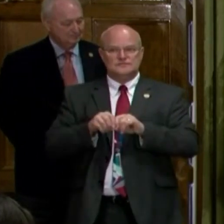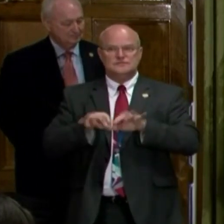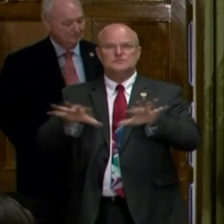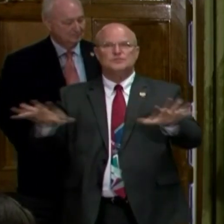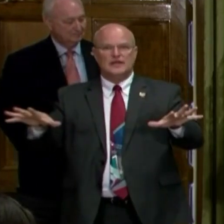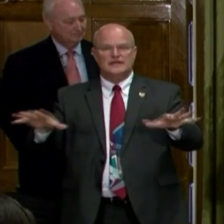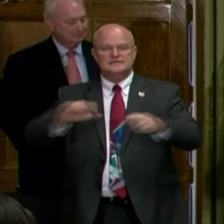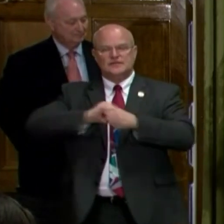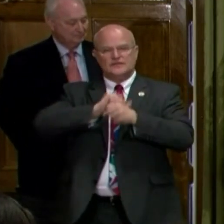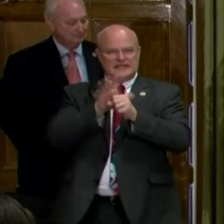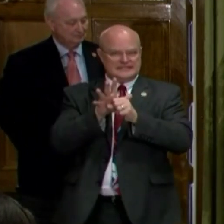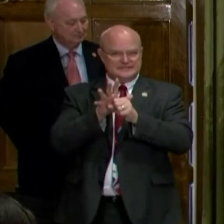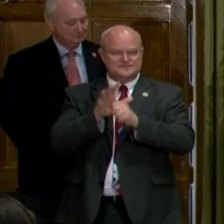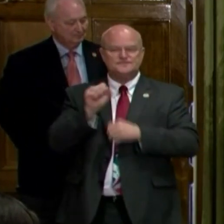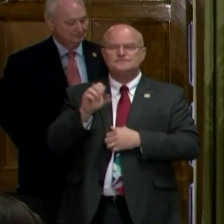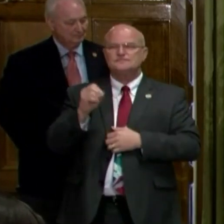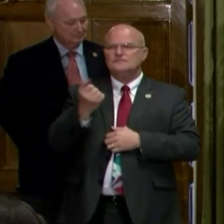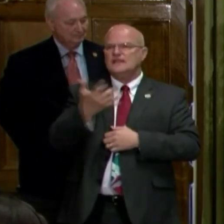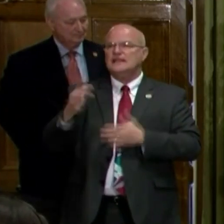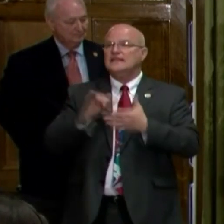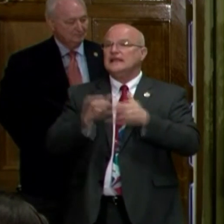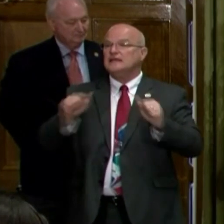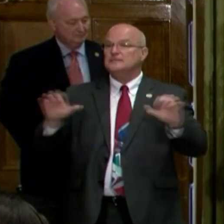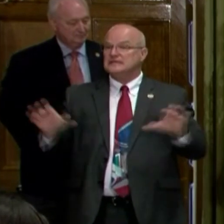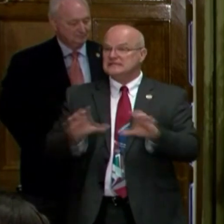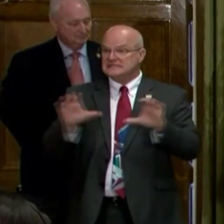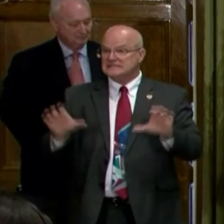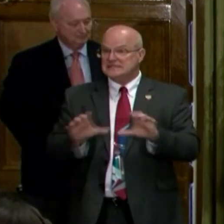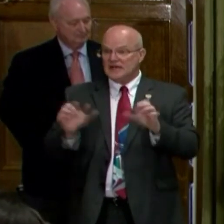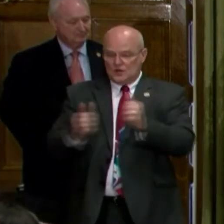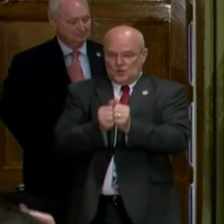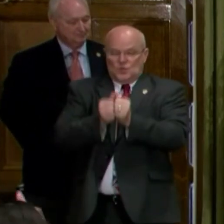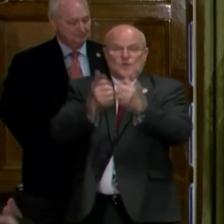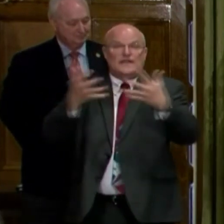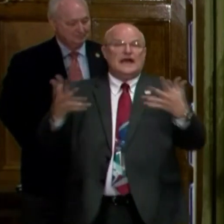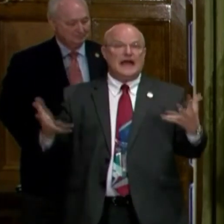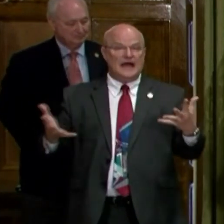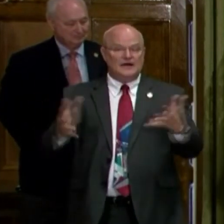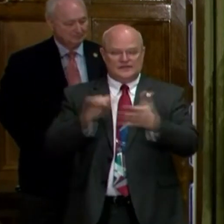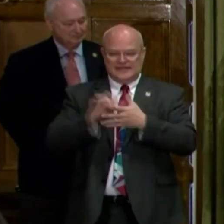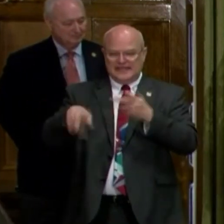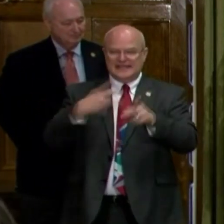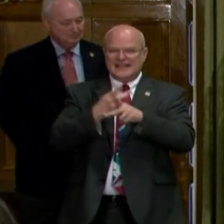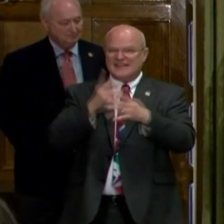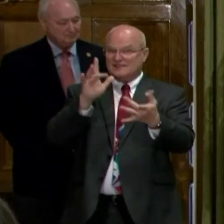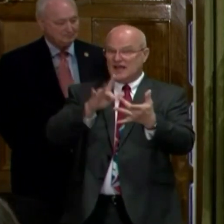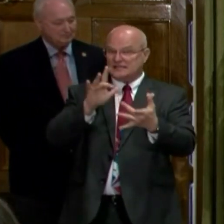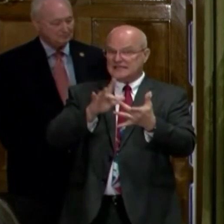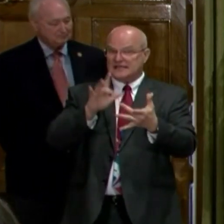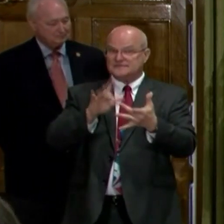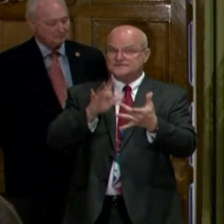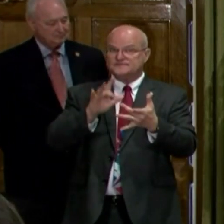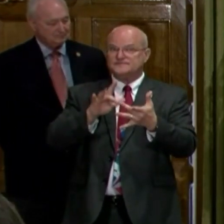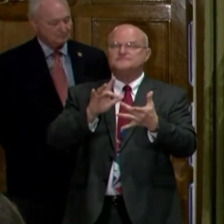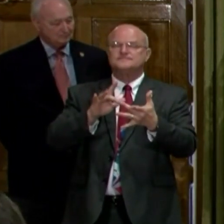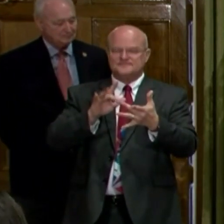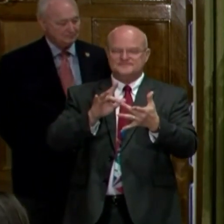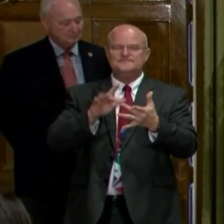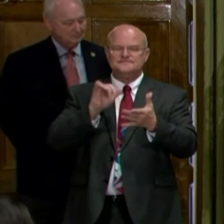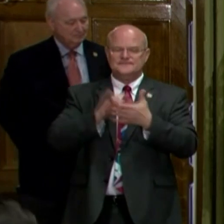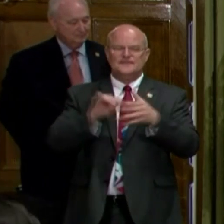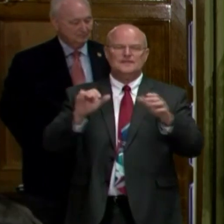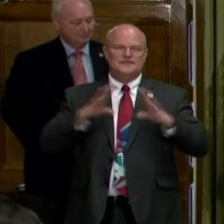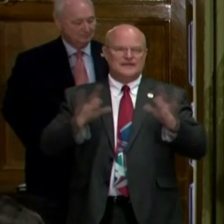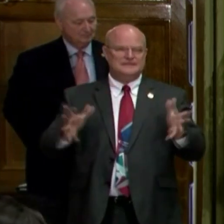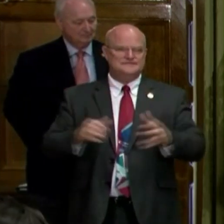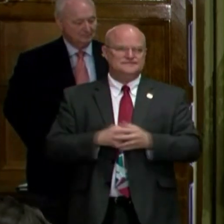of COVID-19. So anything that can be done without that kind of contact, that should be